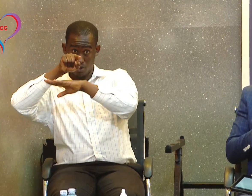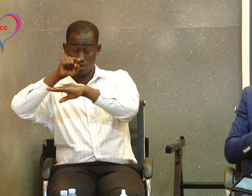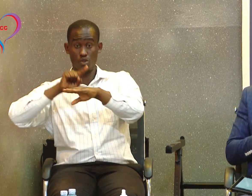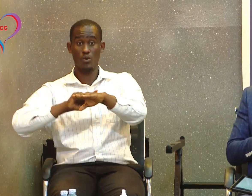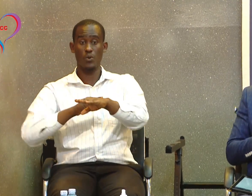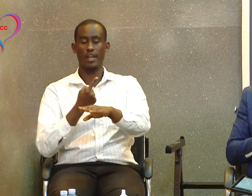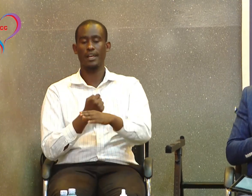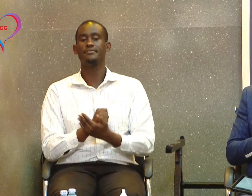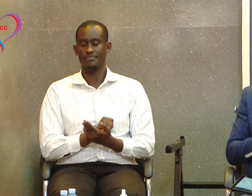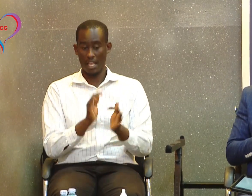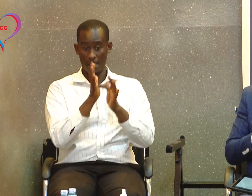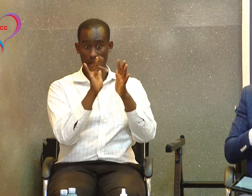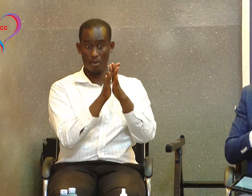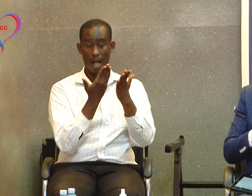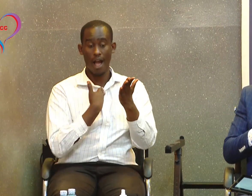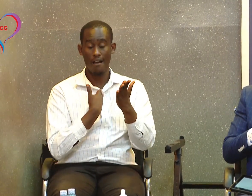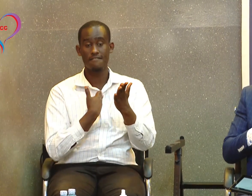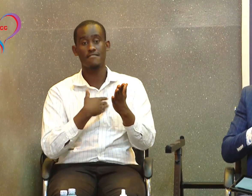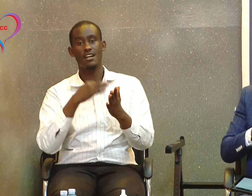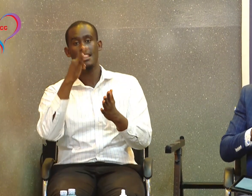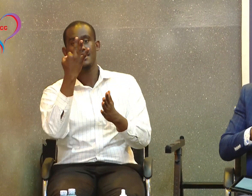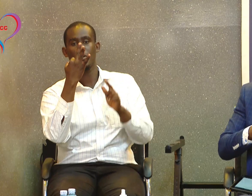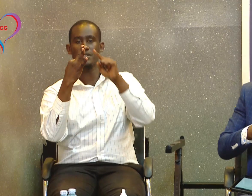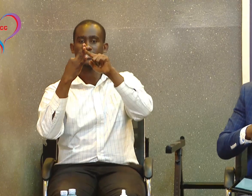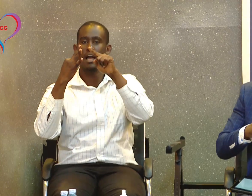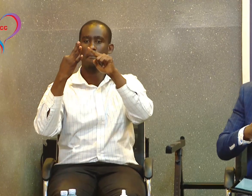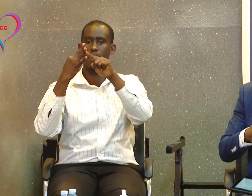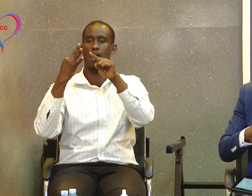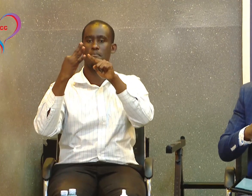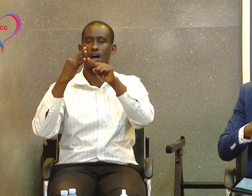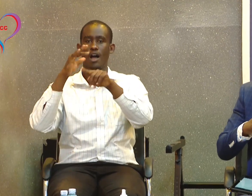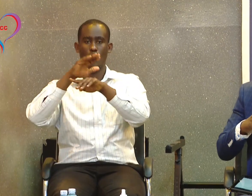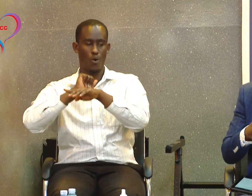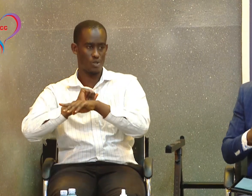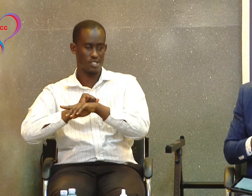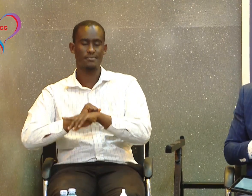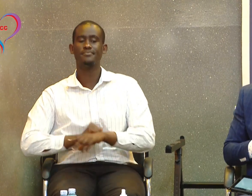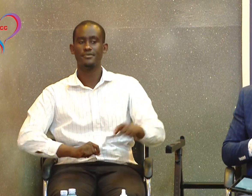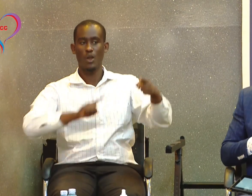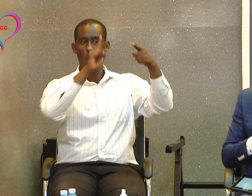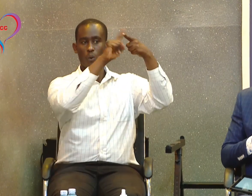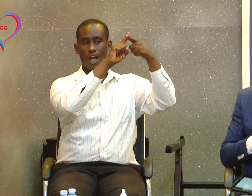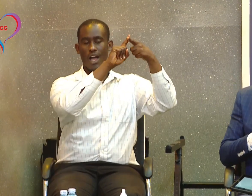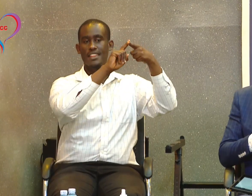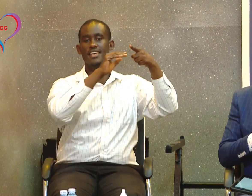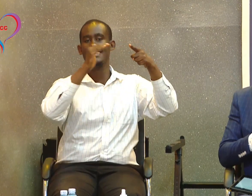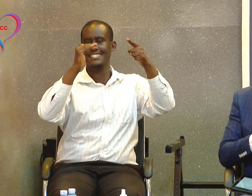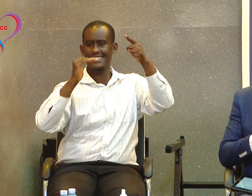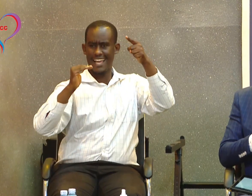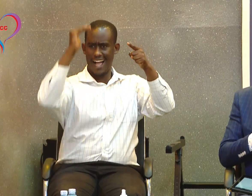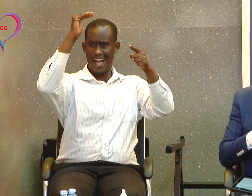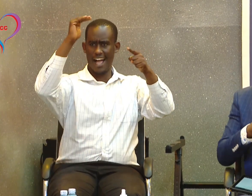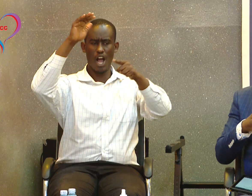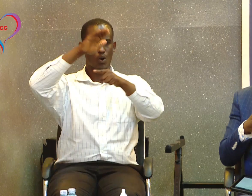three types of calls. Era mu Bible tulinamu okuyitibwa kwa mirundi. We have what we call the higher calling. Tulinawo okuyitibwa